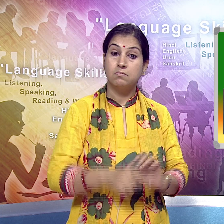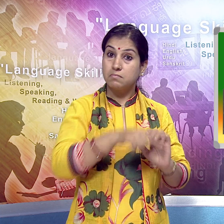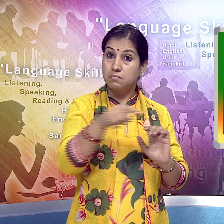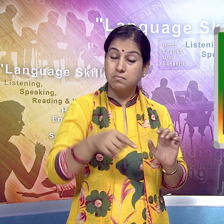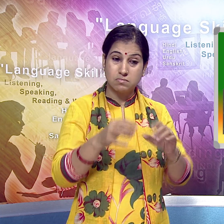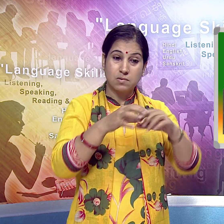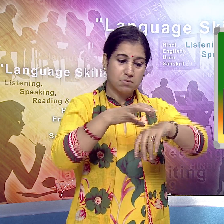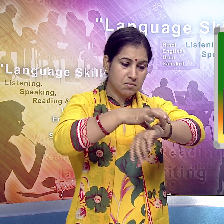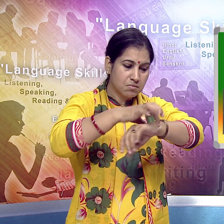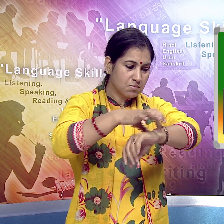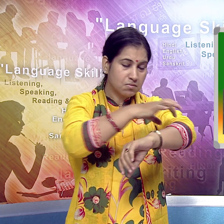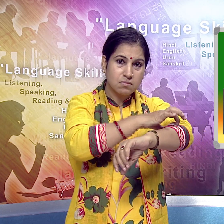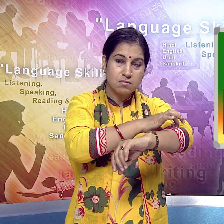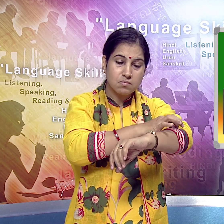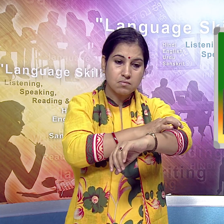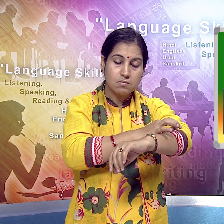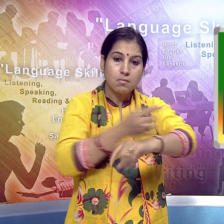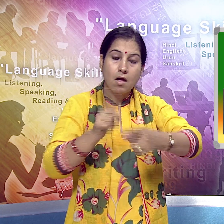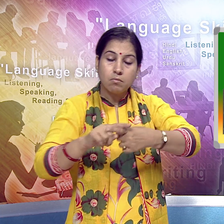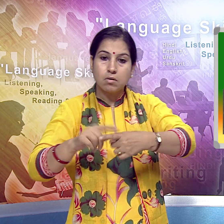at risk of fracture.